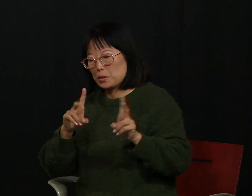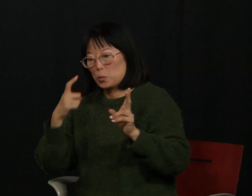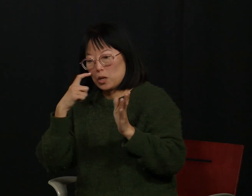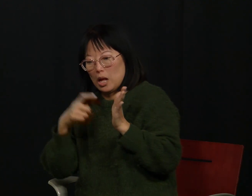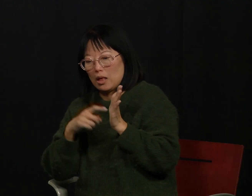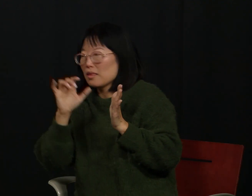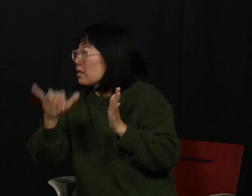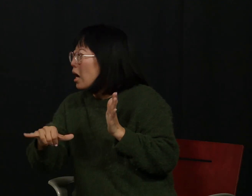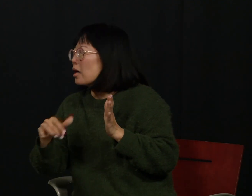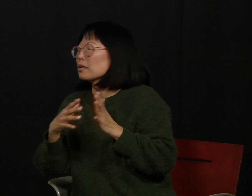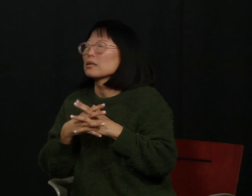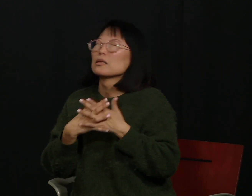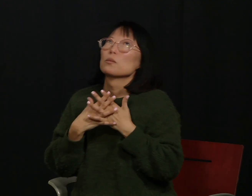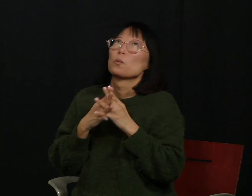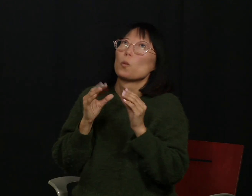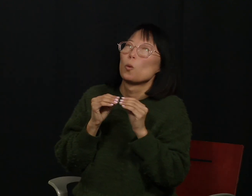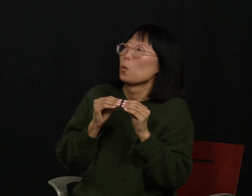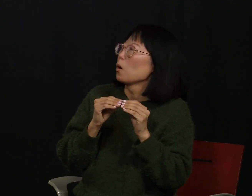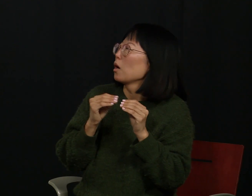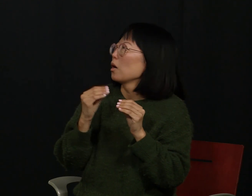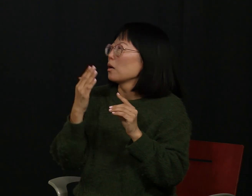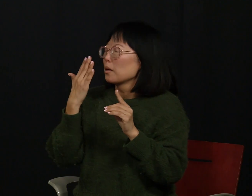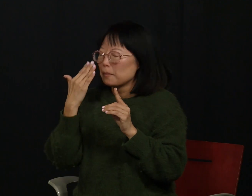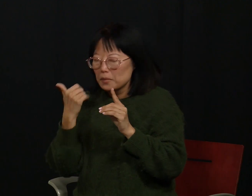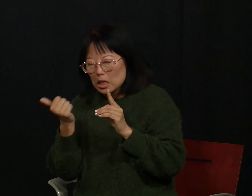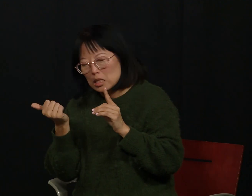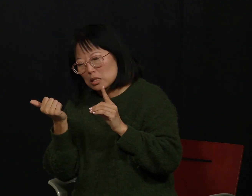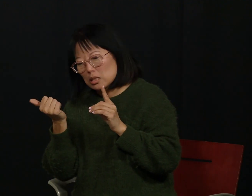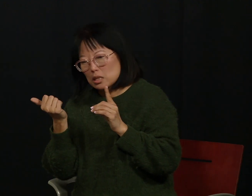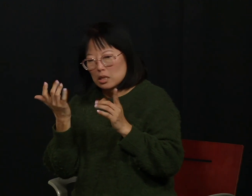would acknowledge that more. I